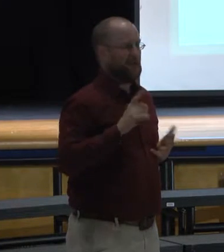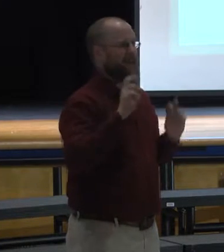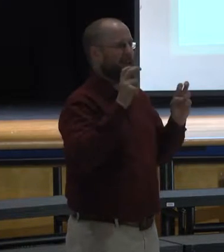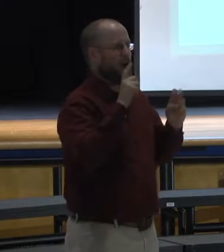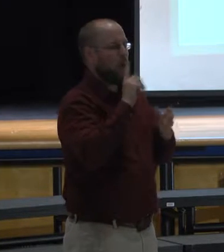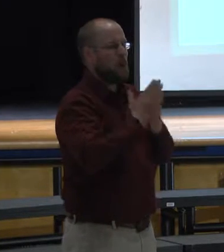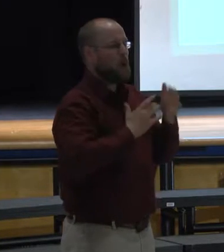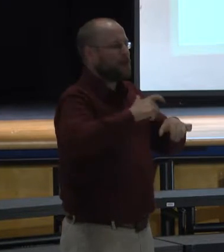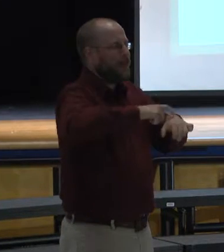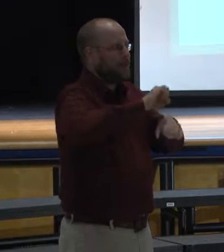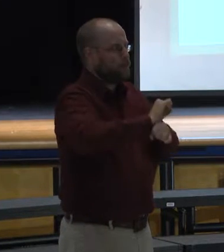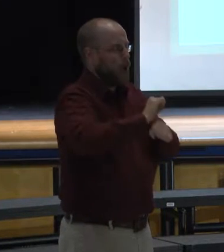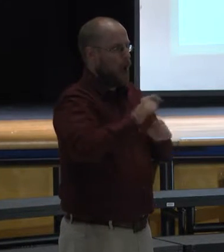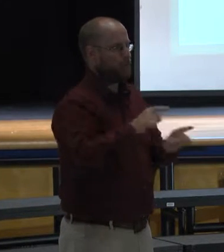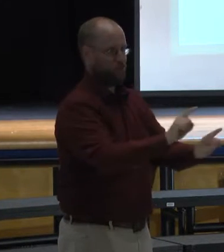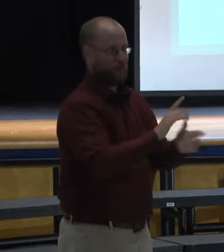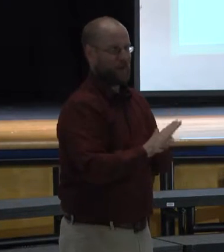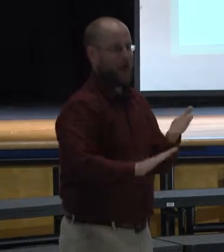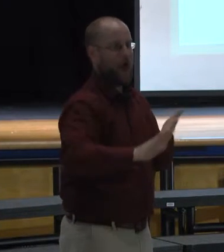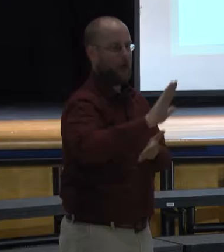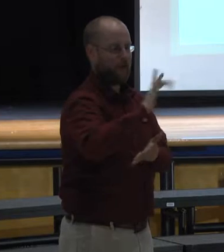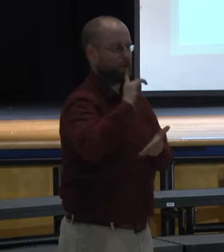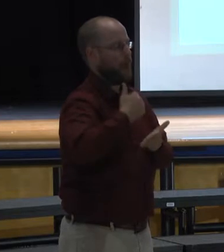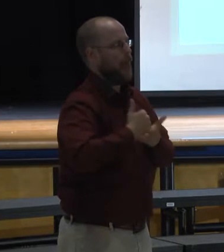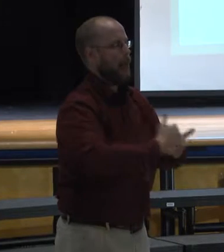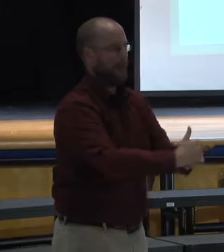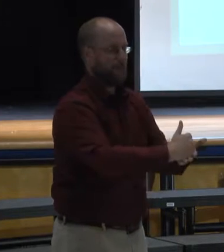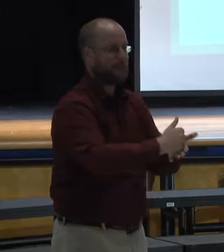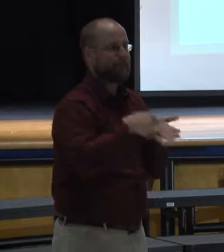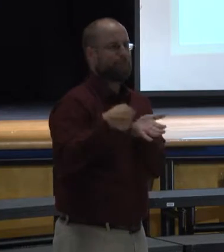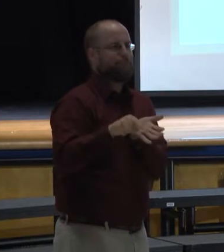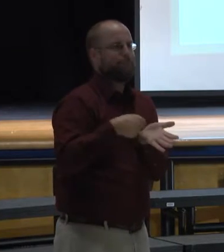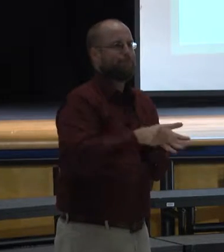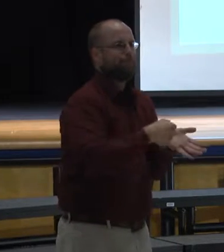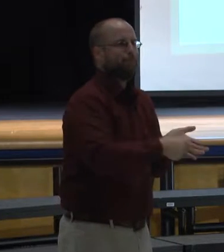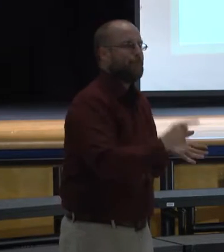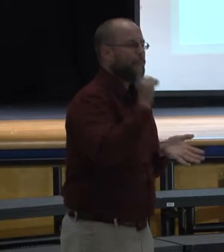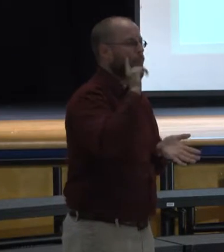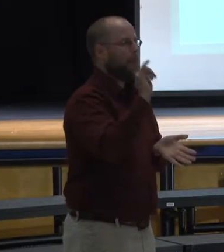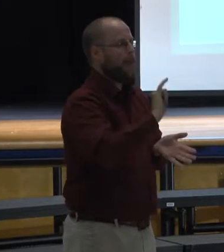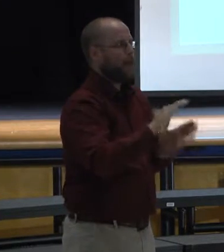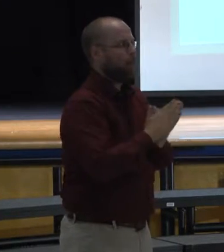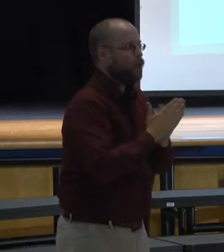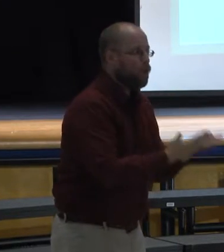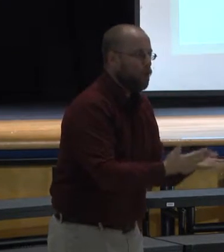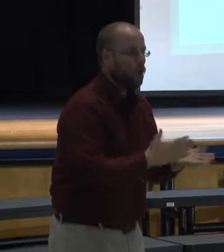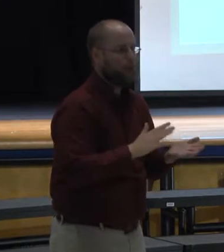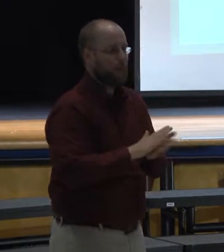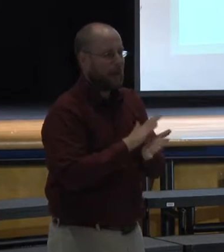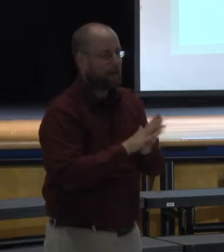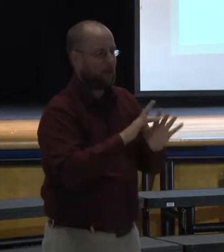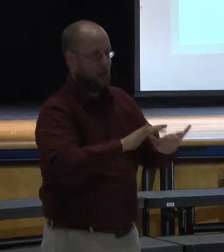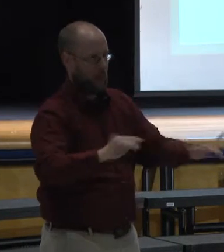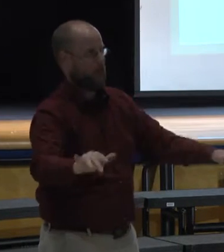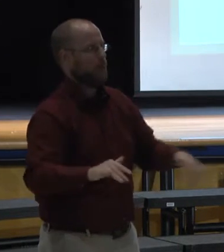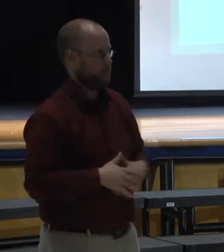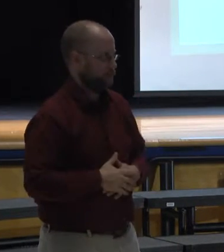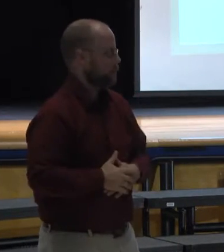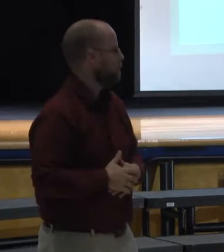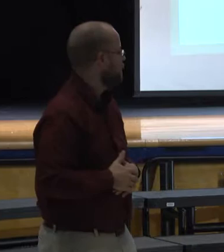for a student while they're at college to help with some of the incidental expenses related to school.